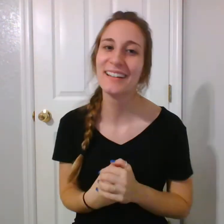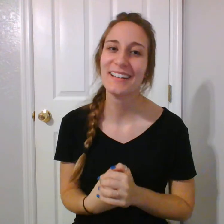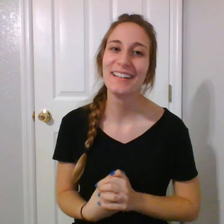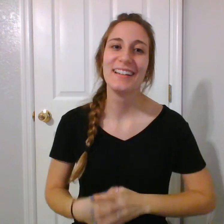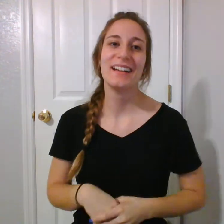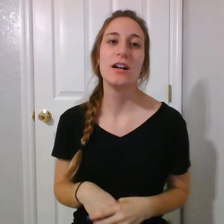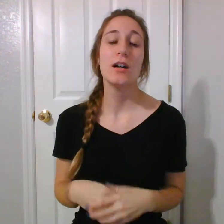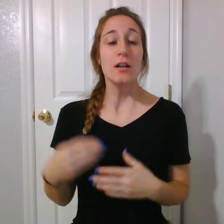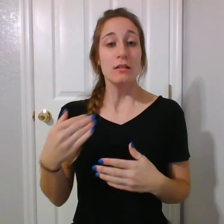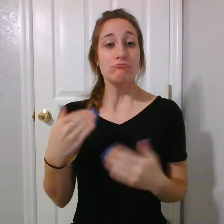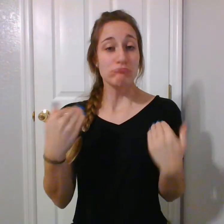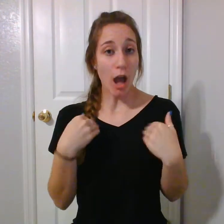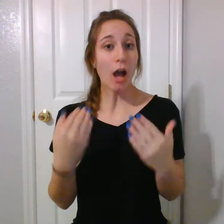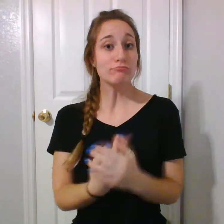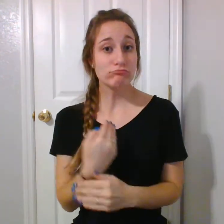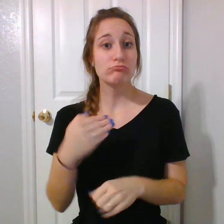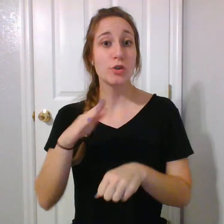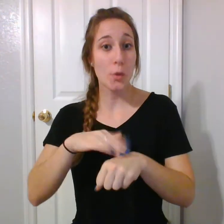it was my idea to get him. His name is Chip.